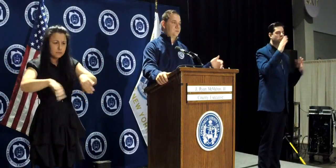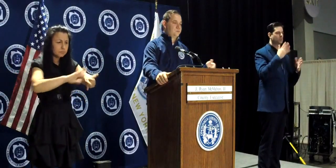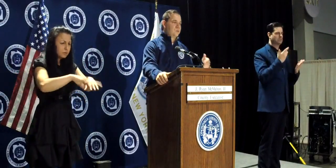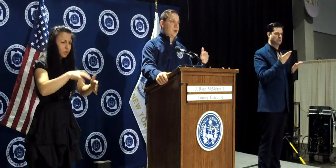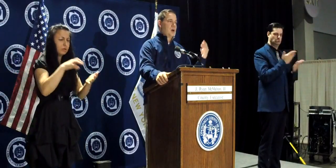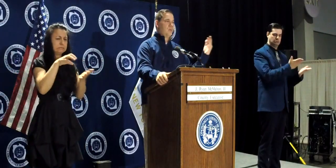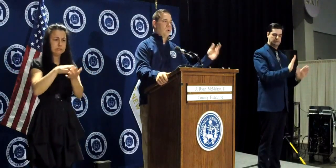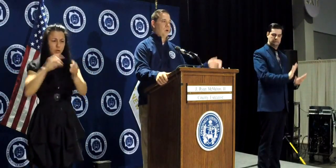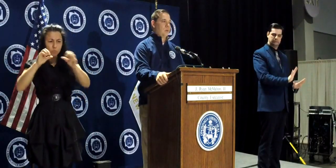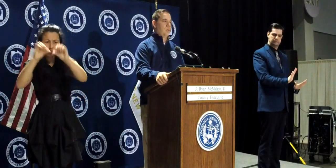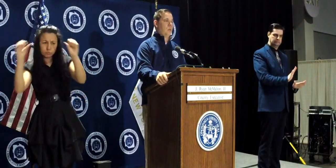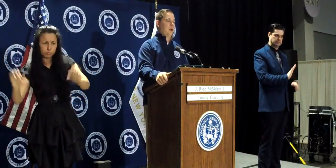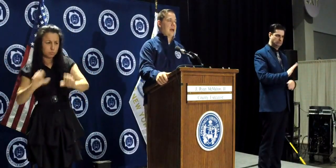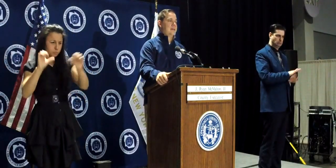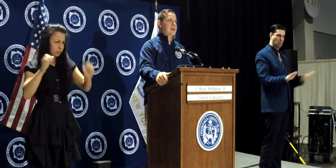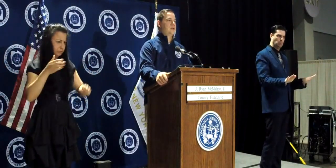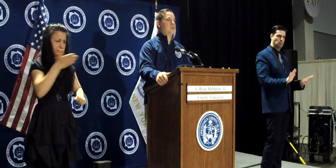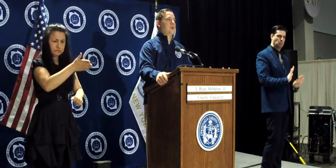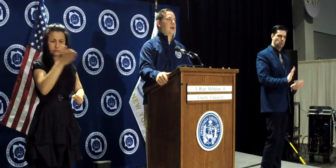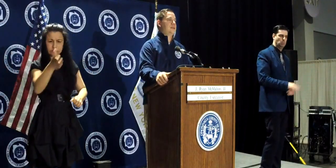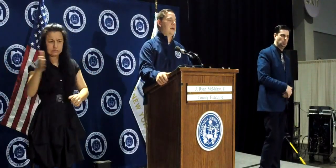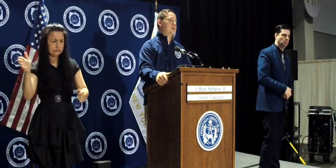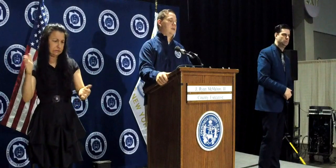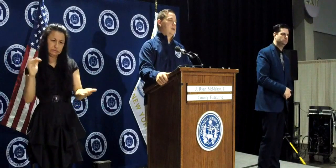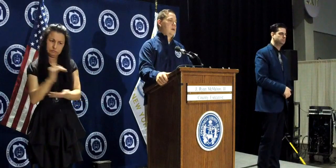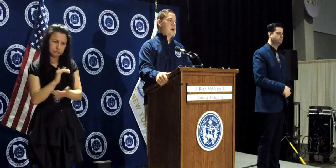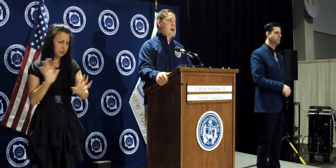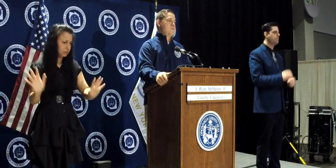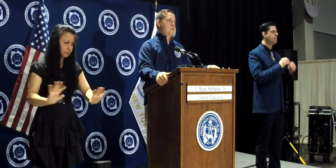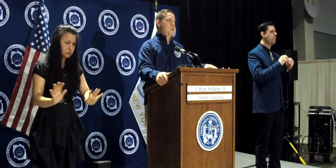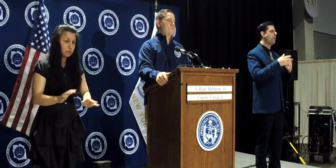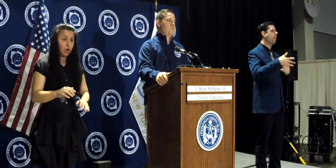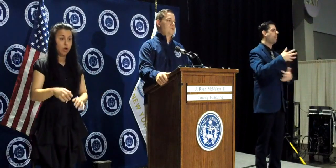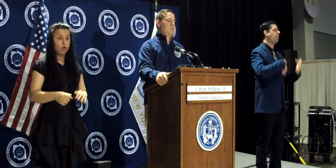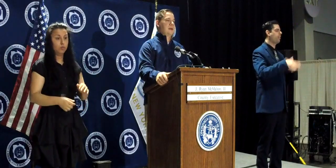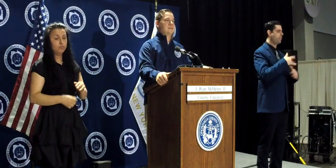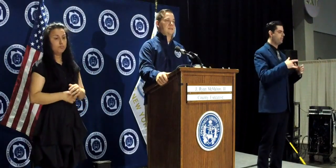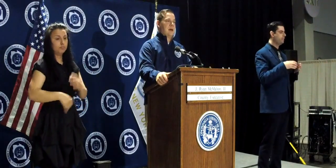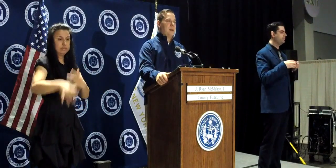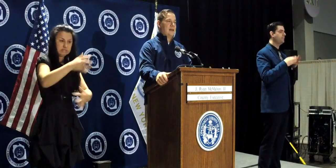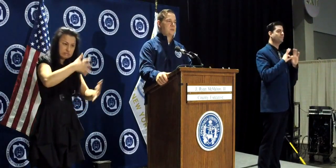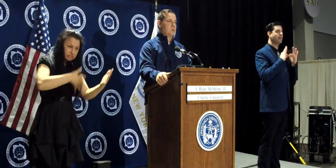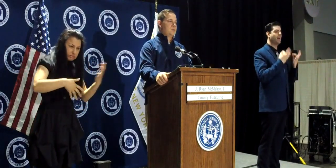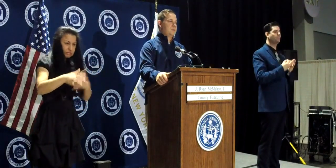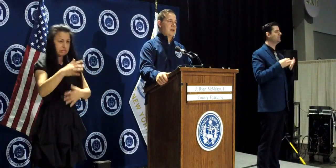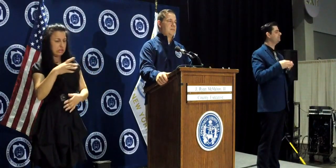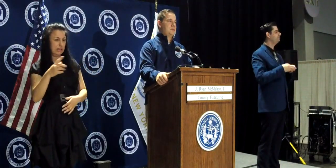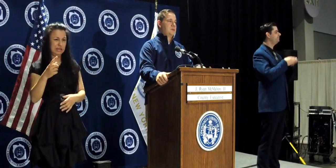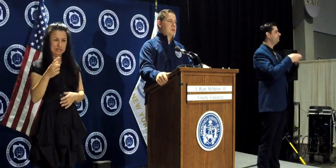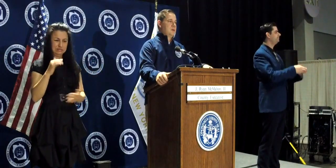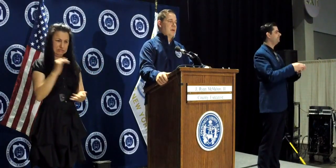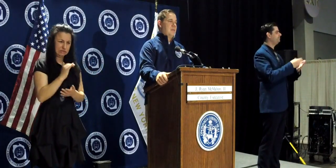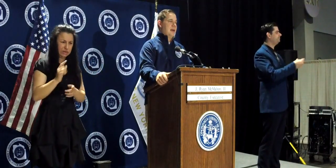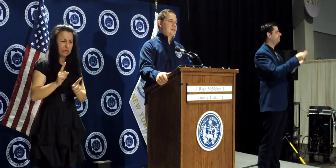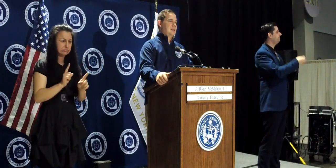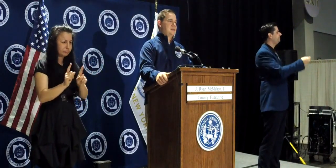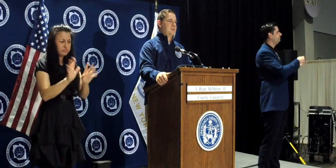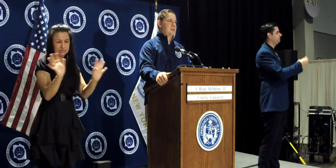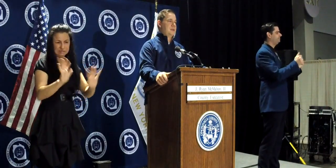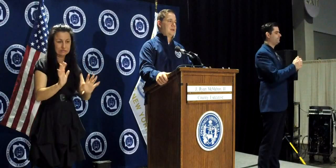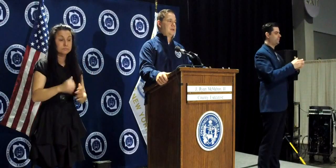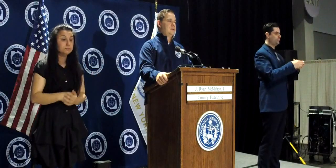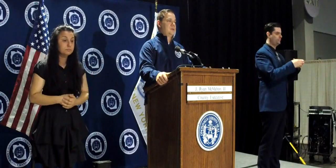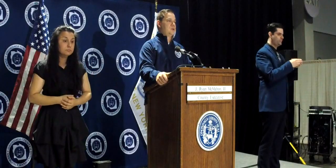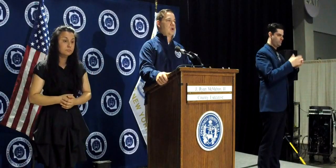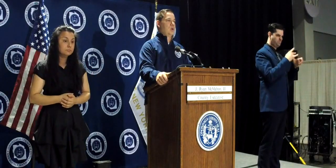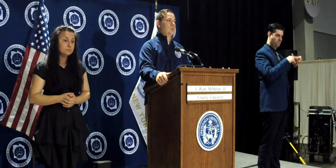anxiety, more contact, human contact. Sometimes it's not possible. Sometimes mom has to get